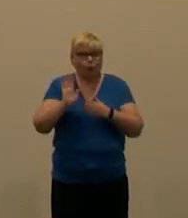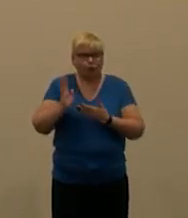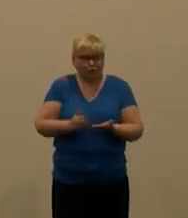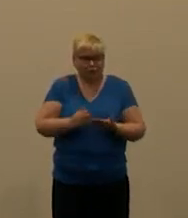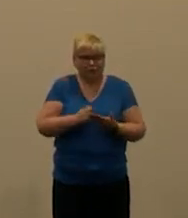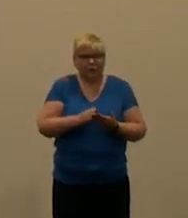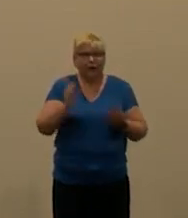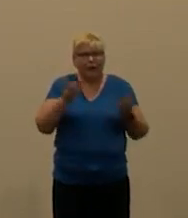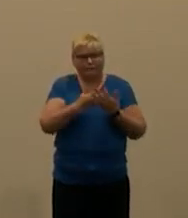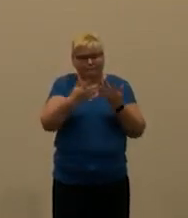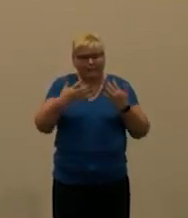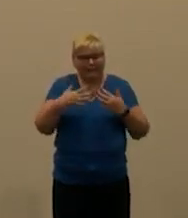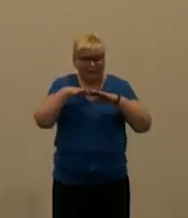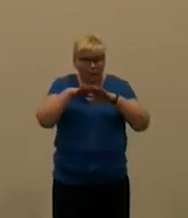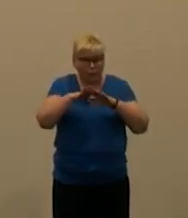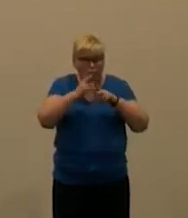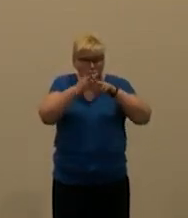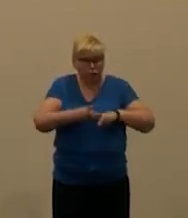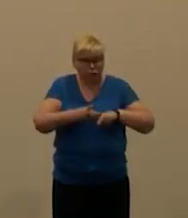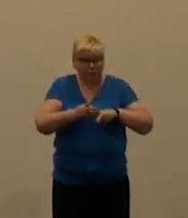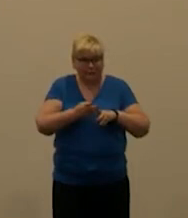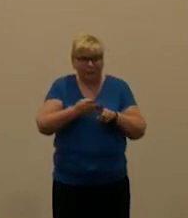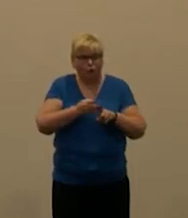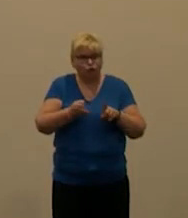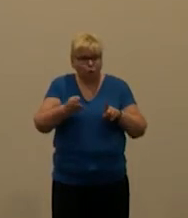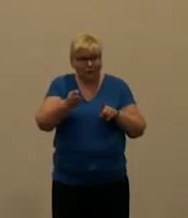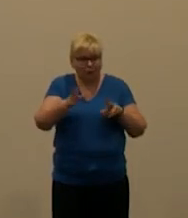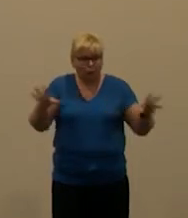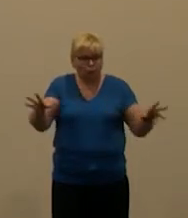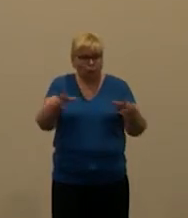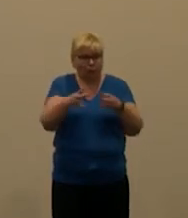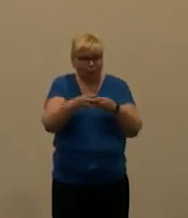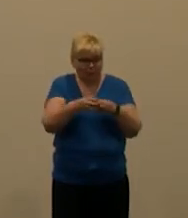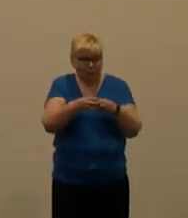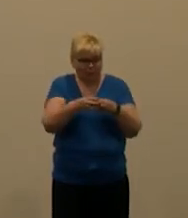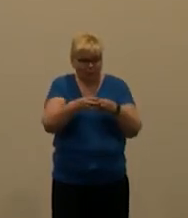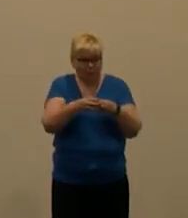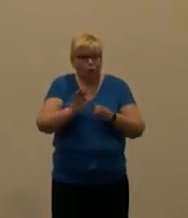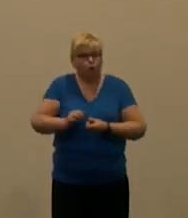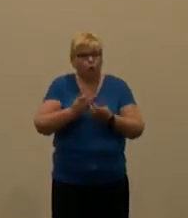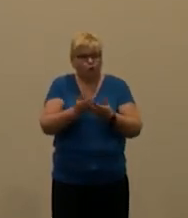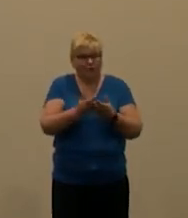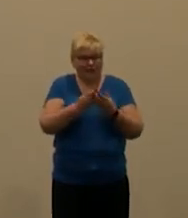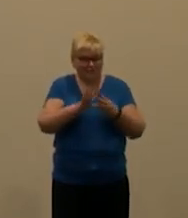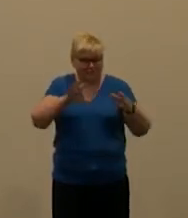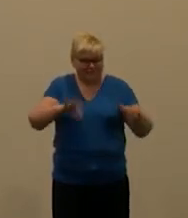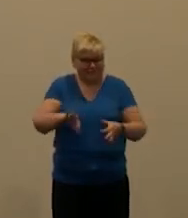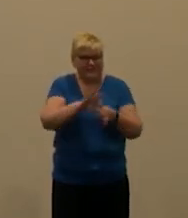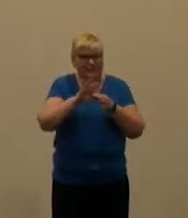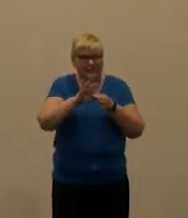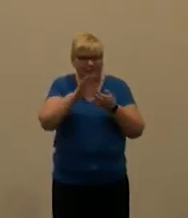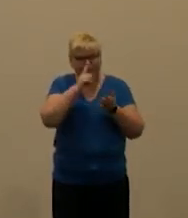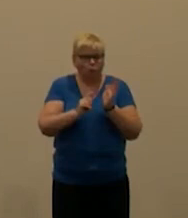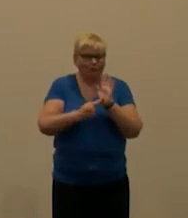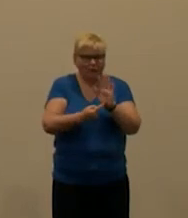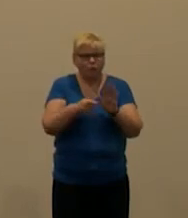brings many networking, security, routing functionalities together to provide a single operational interface. So this is the